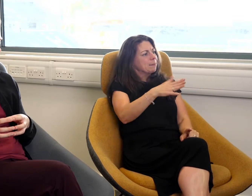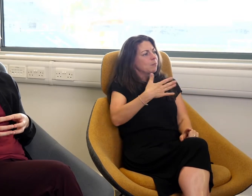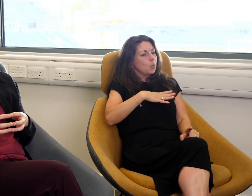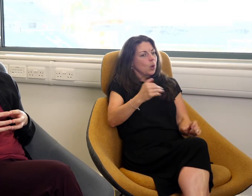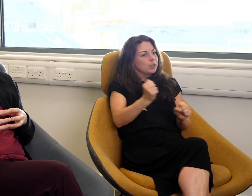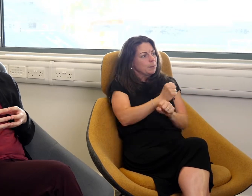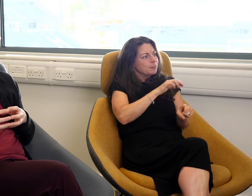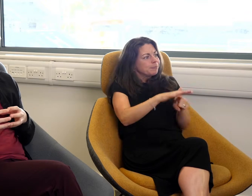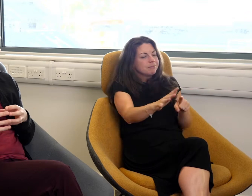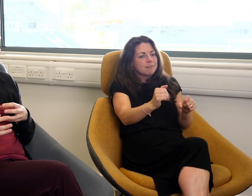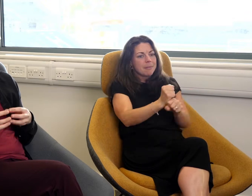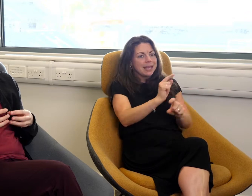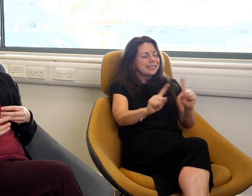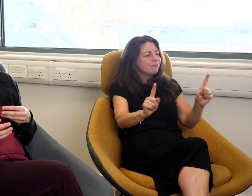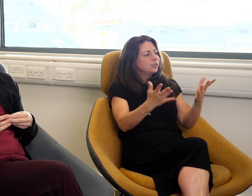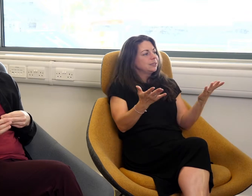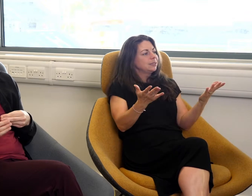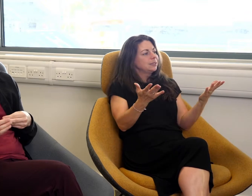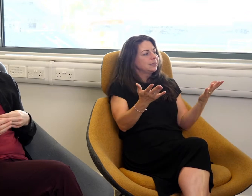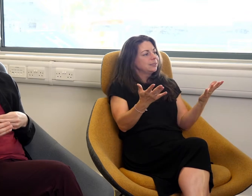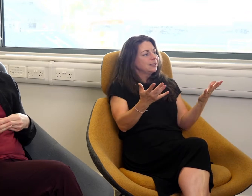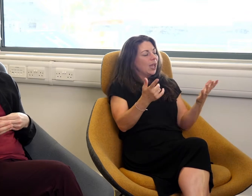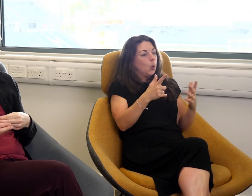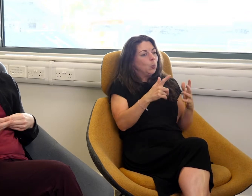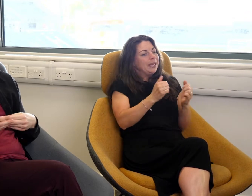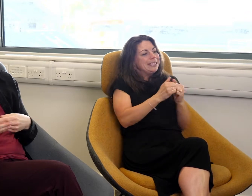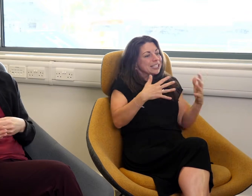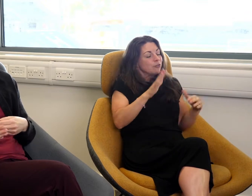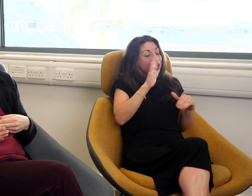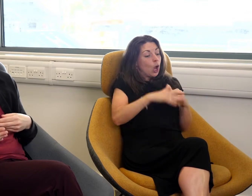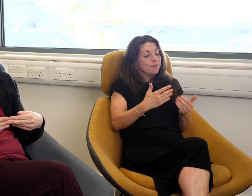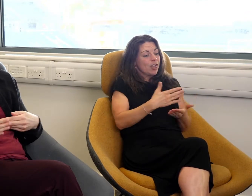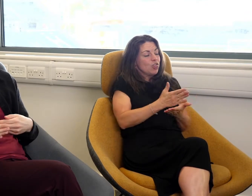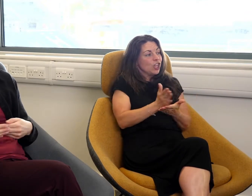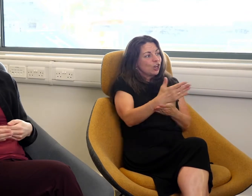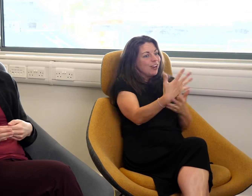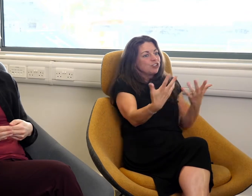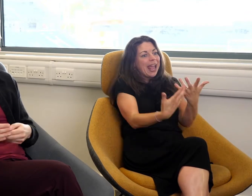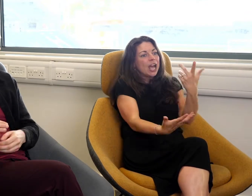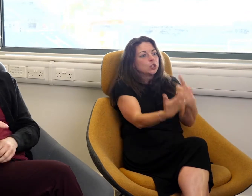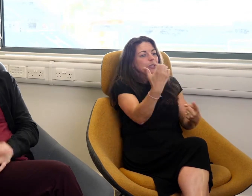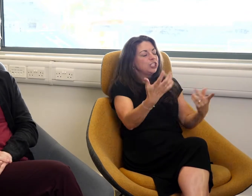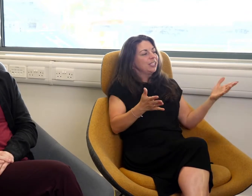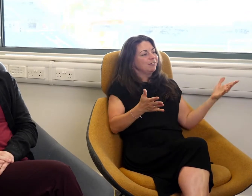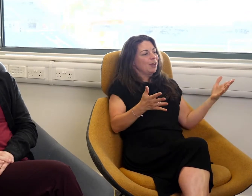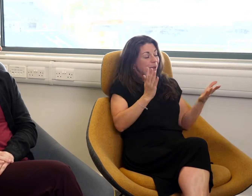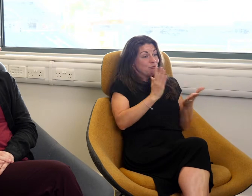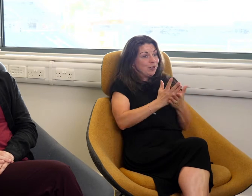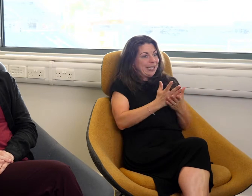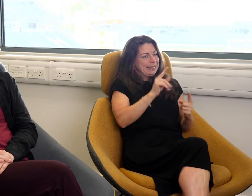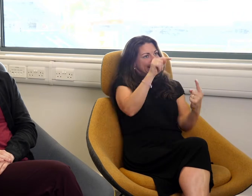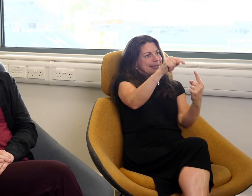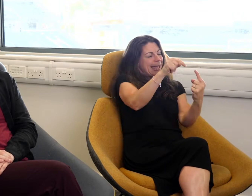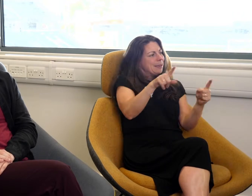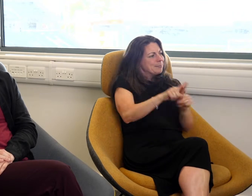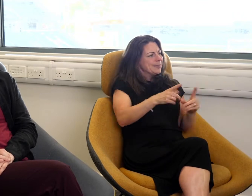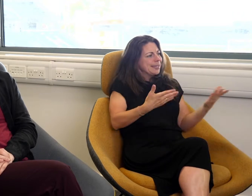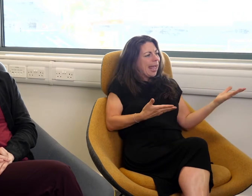difference. It's just often we have disagreements about the direction that things need to go, or how to do that. And everything works so much better when people can have